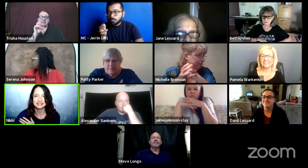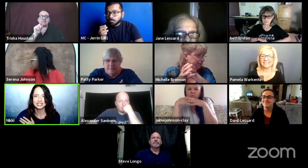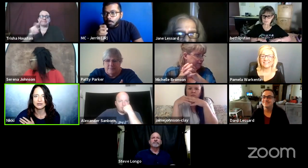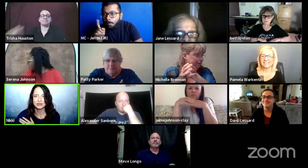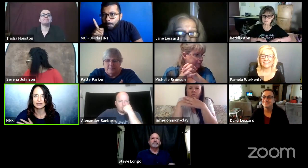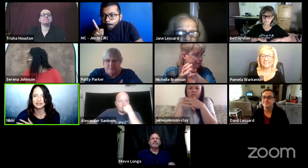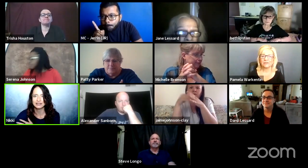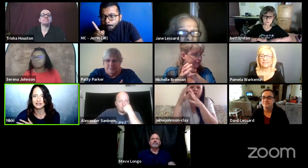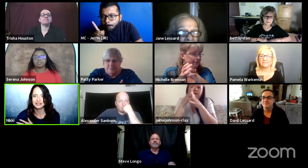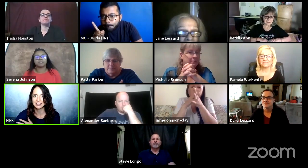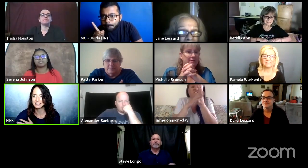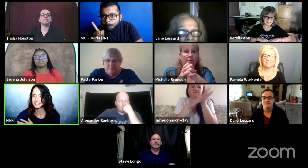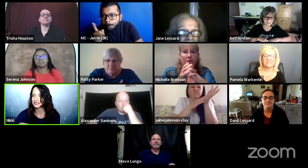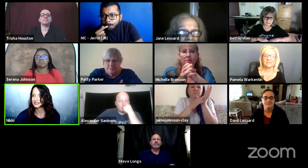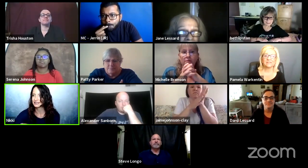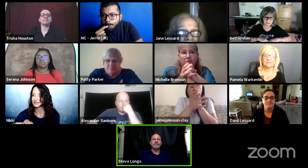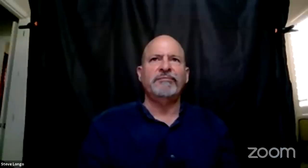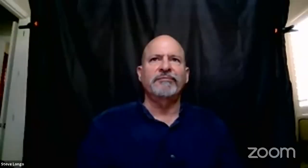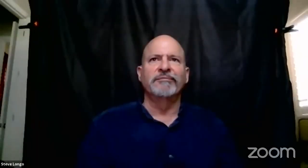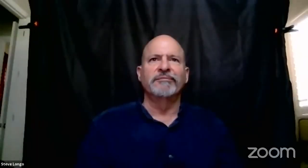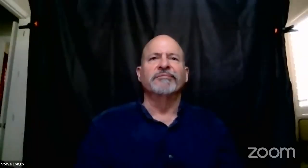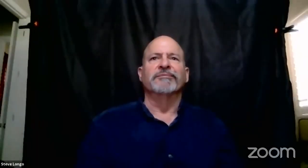Steve, you'll take us home. Last comment.